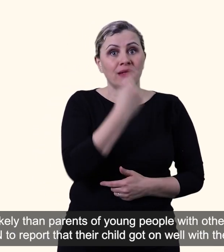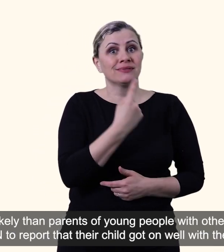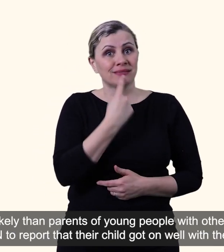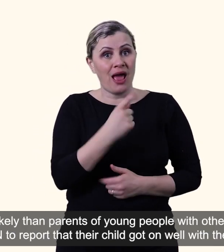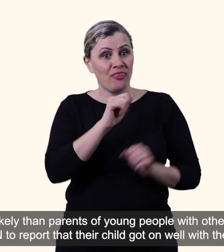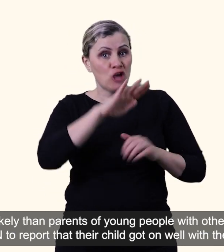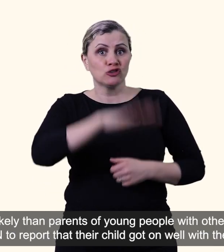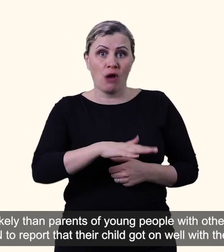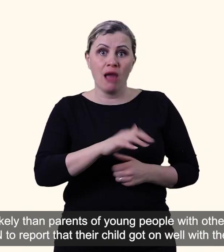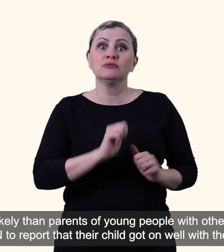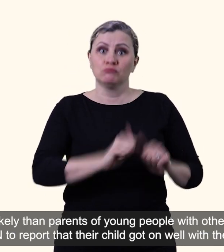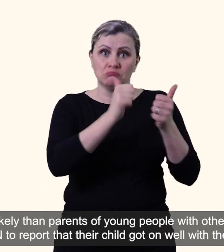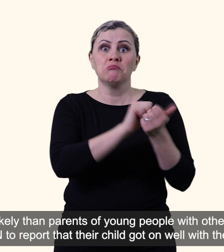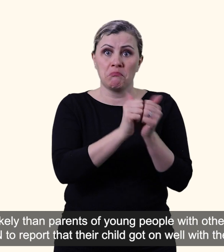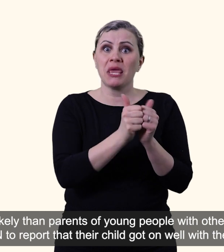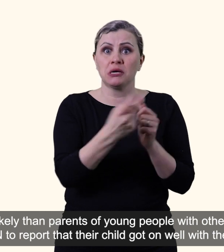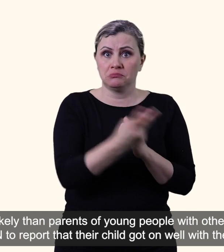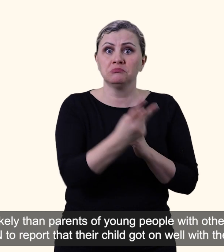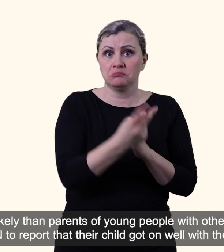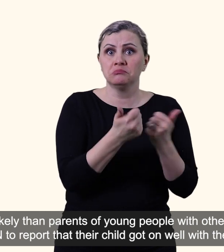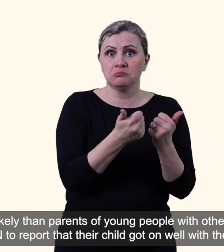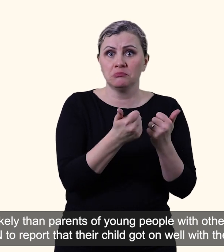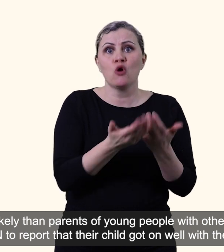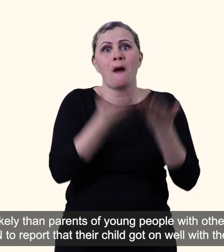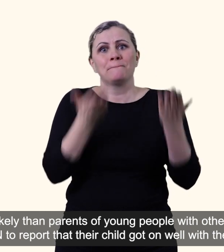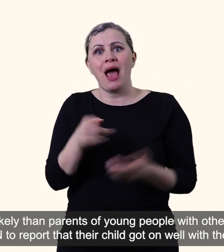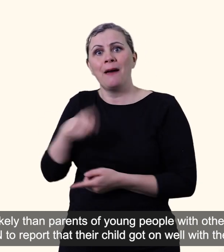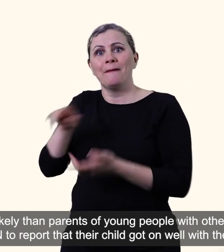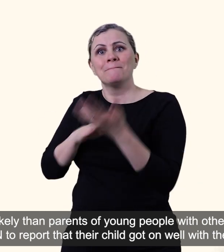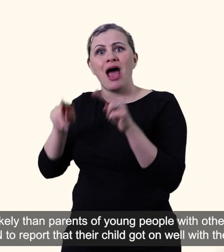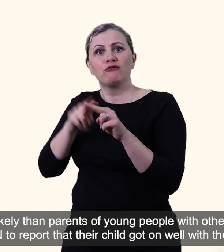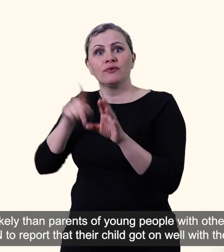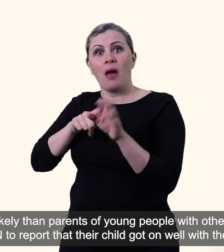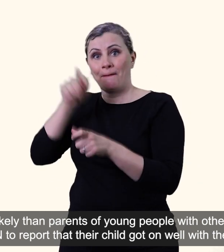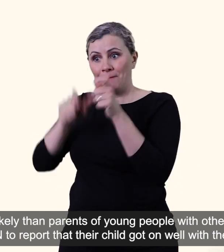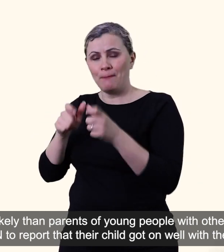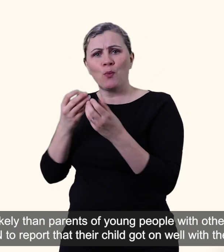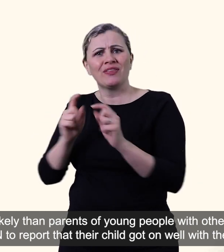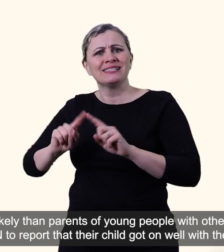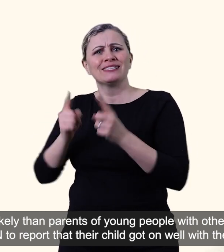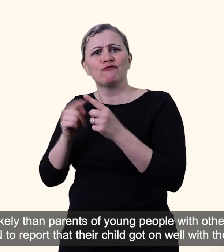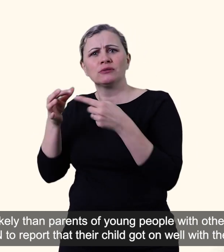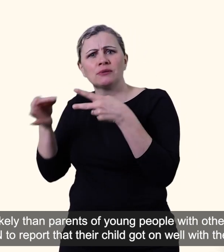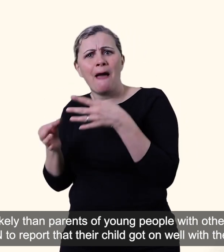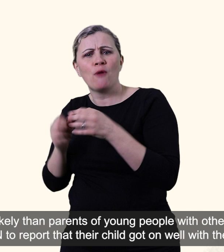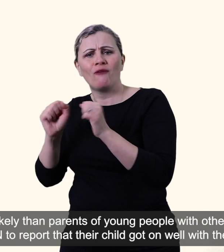than parents of young people with other types of primary SEN to report that their child got on well with their